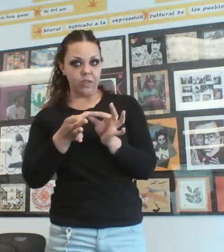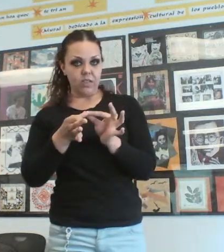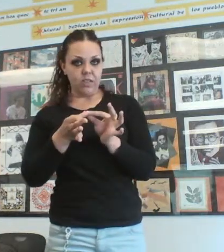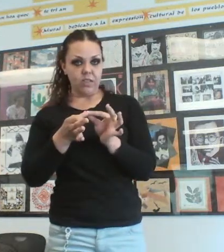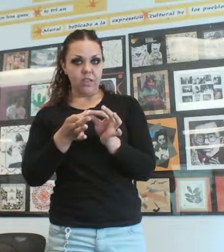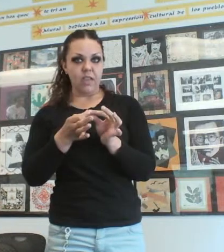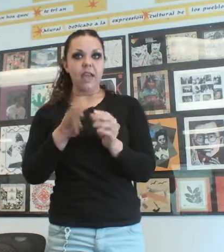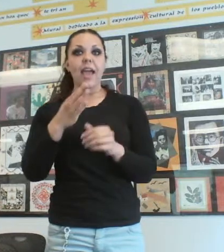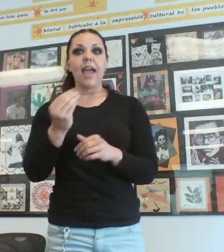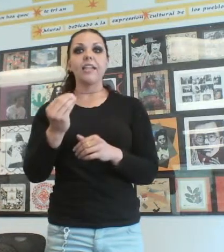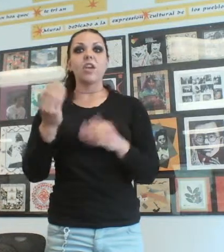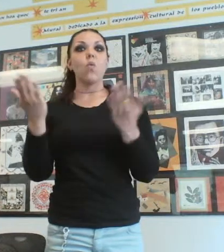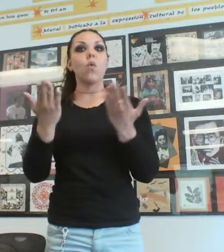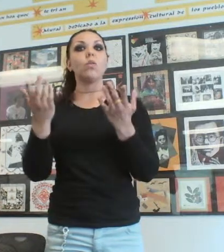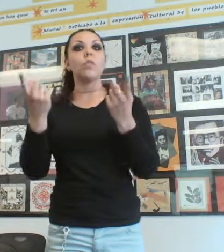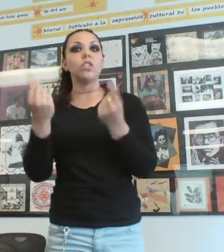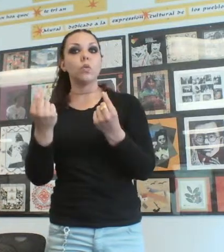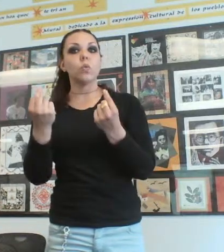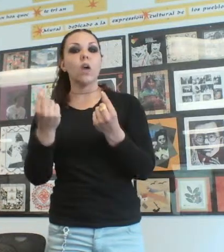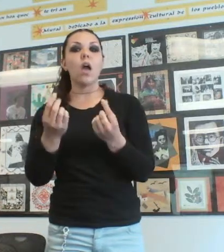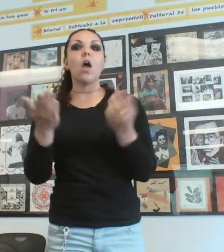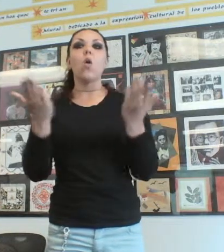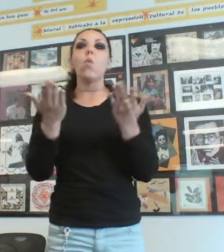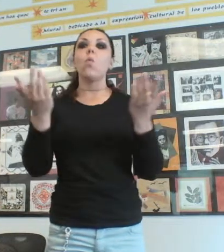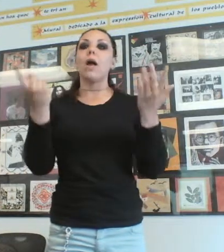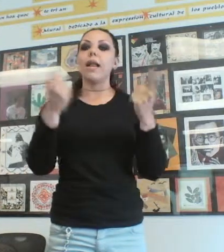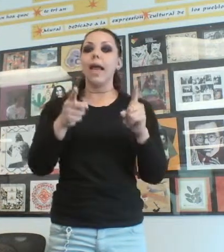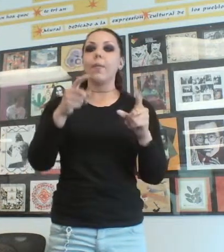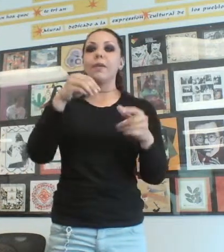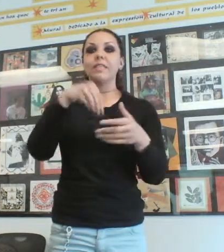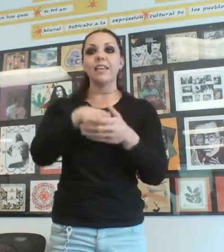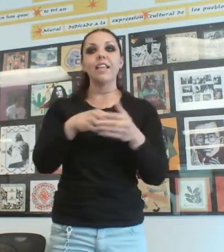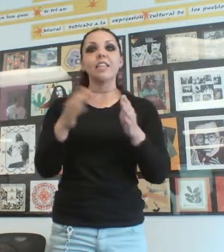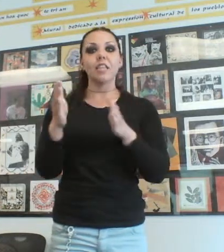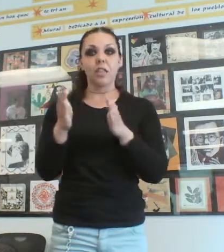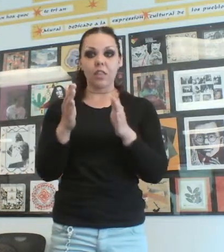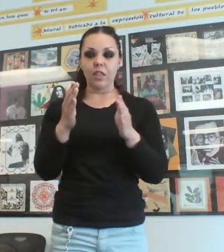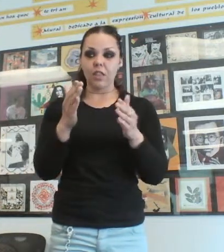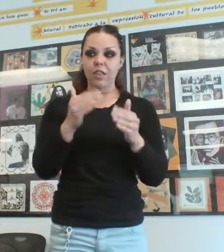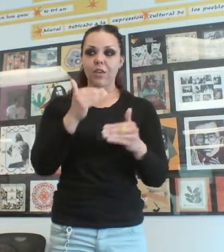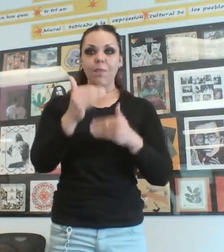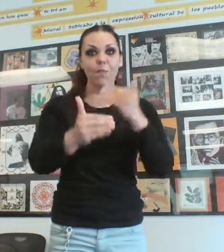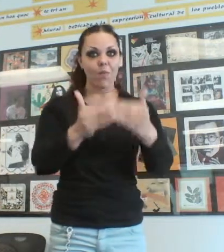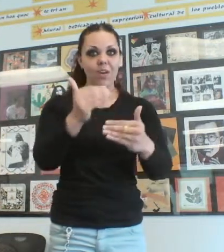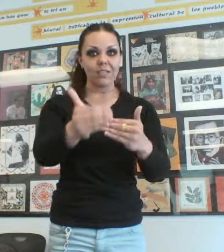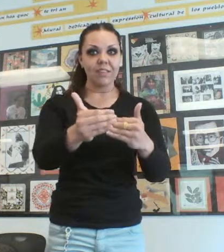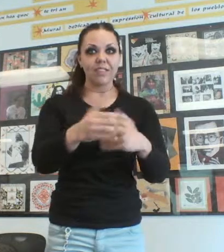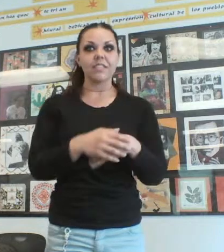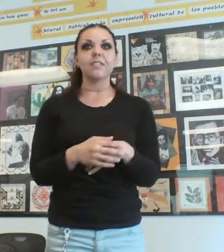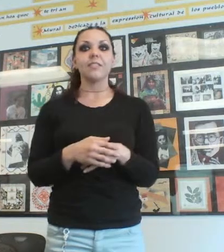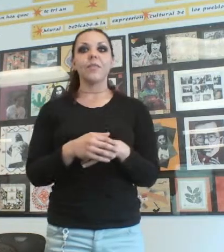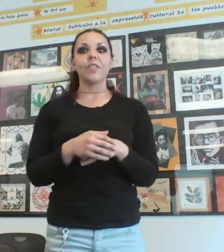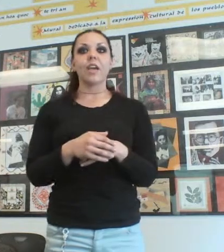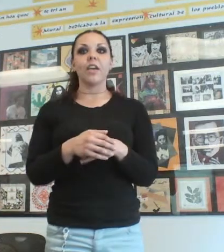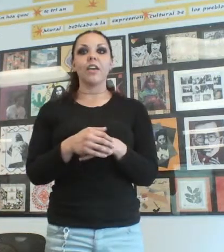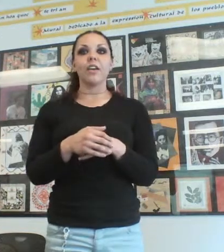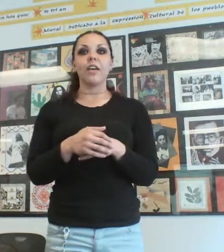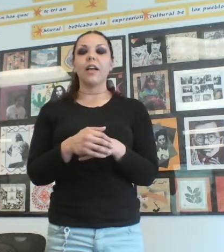that we do, what happens in the process. And there's a couple of different approaches that researchers have taken. One is